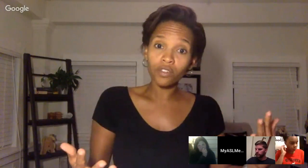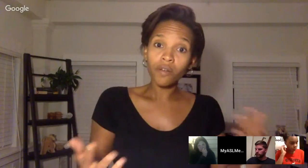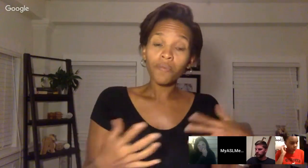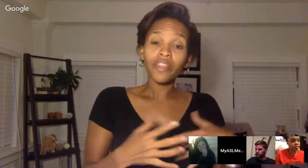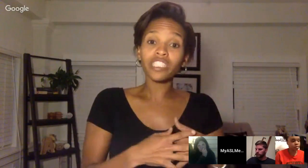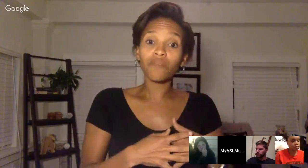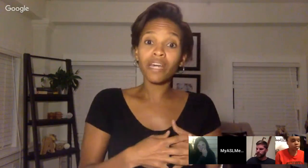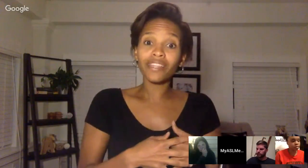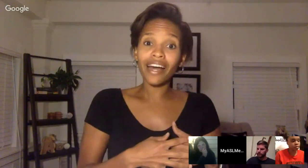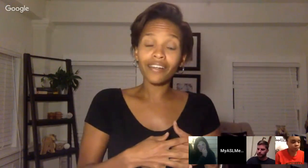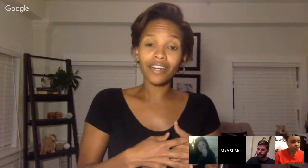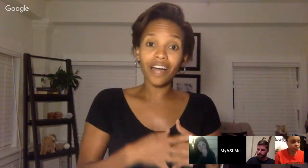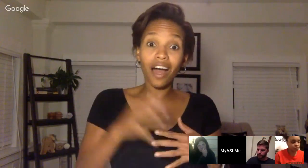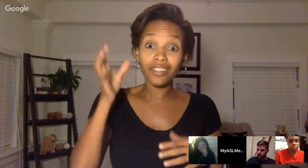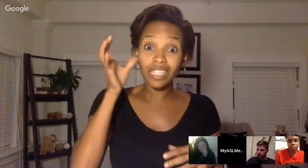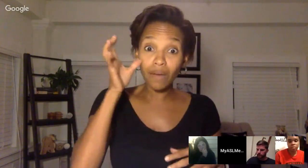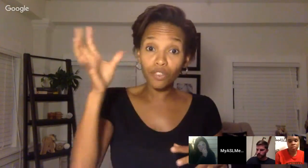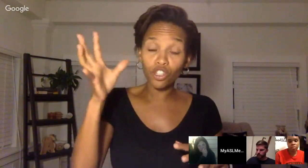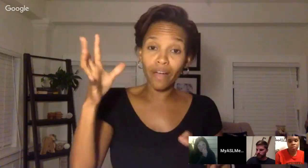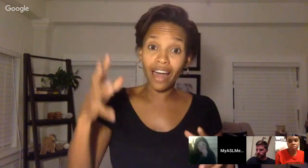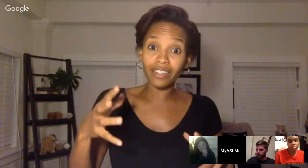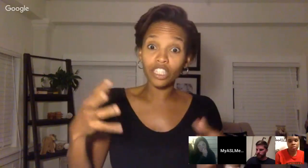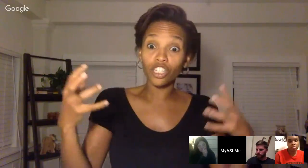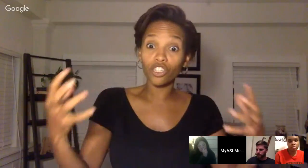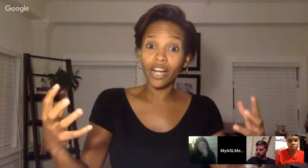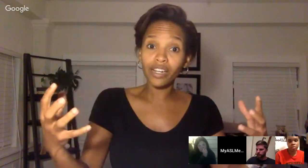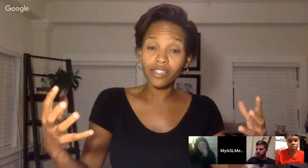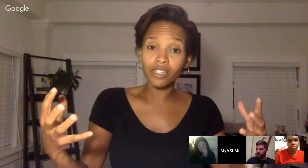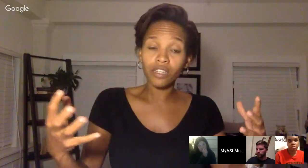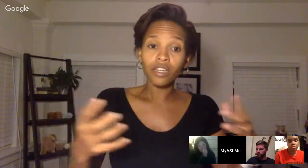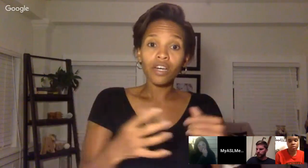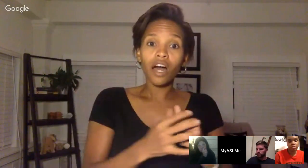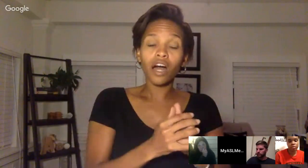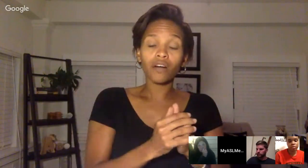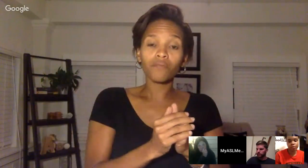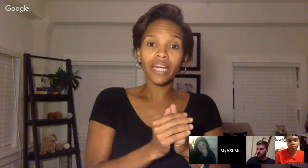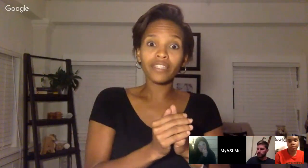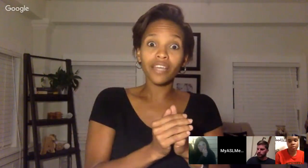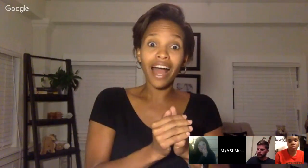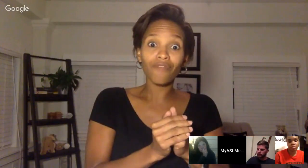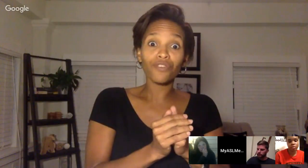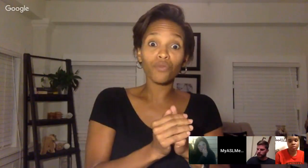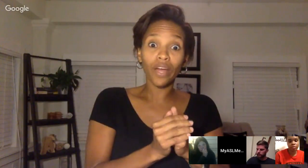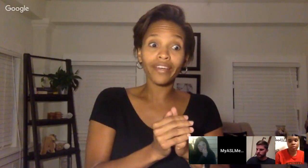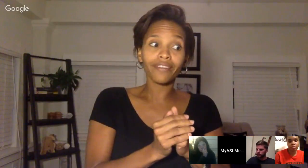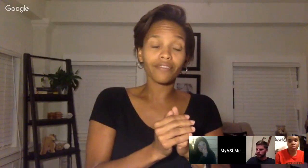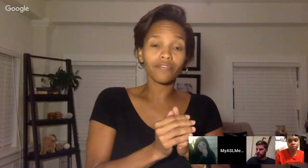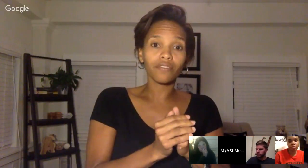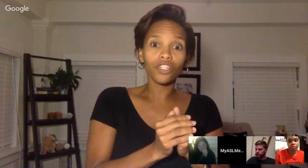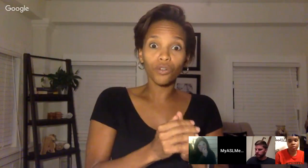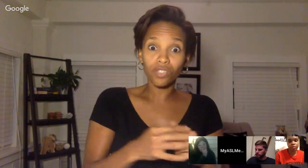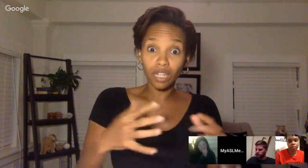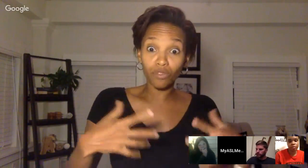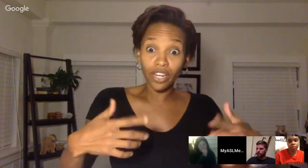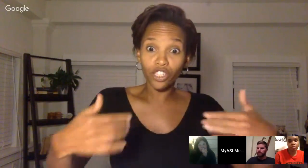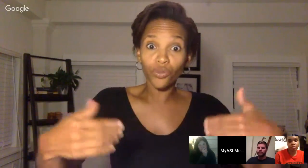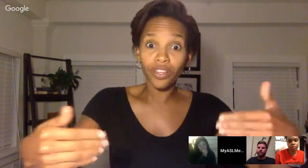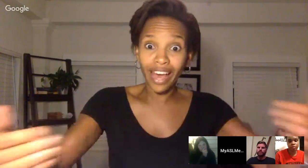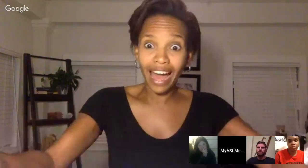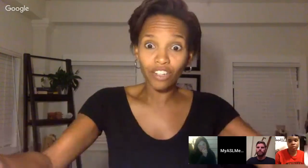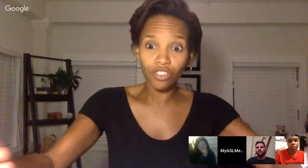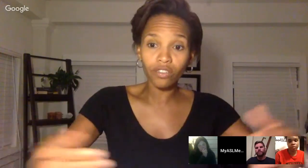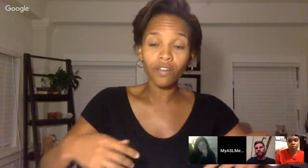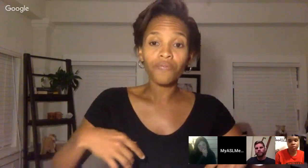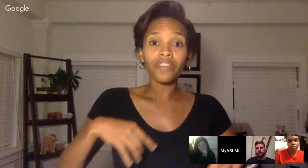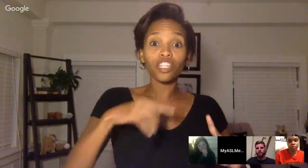word, then to make that concept grammatically correct and to have the right, subject doing